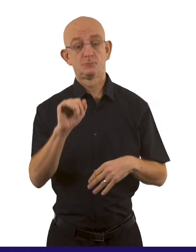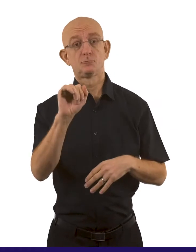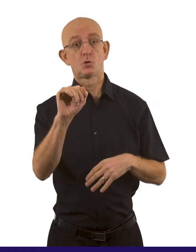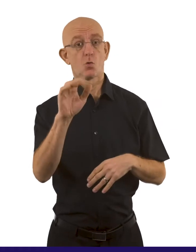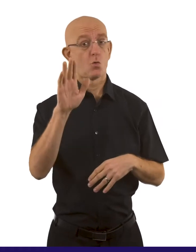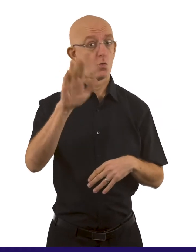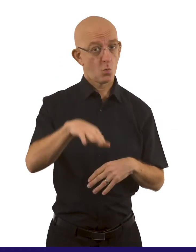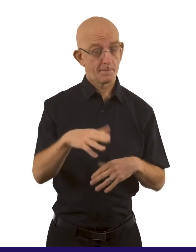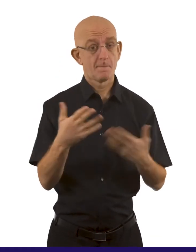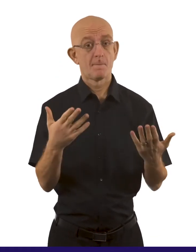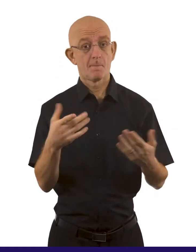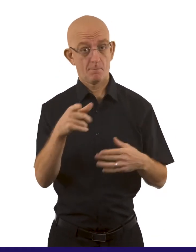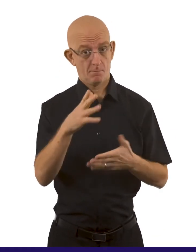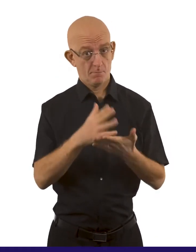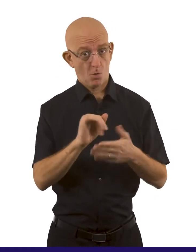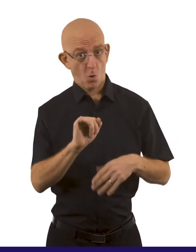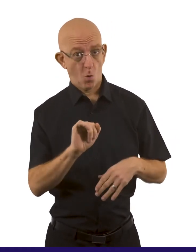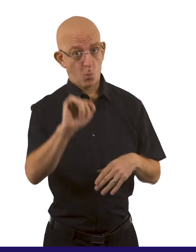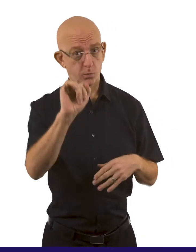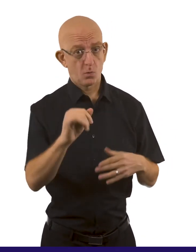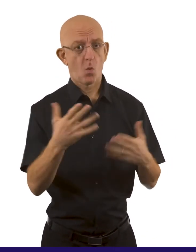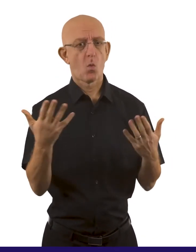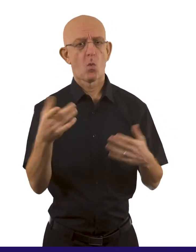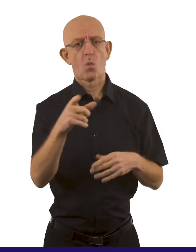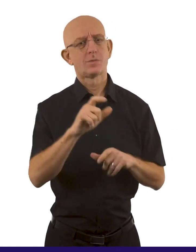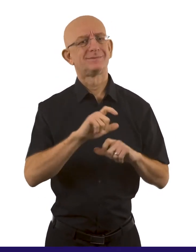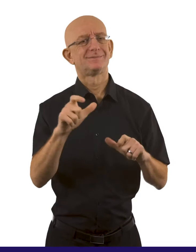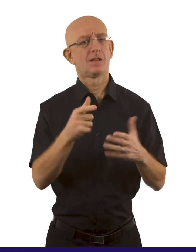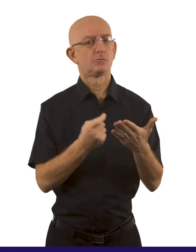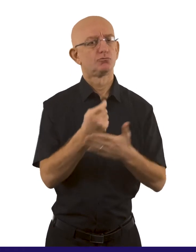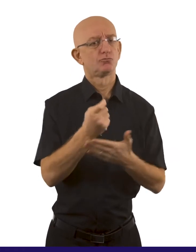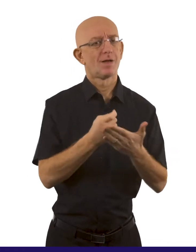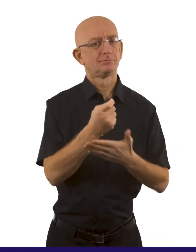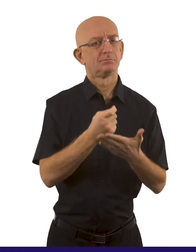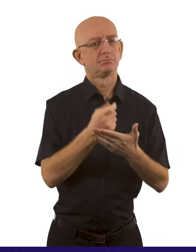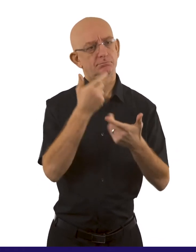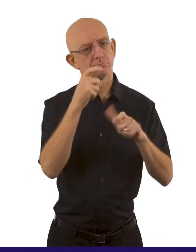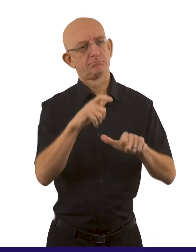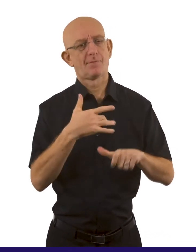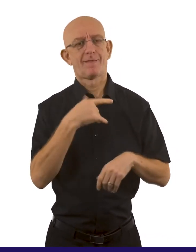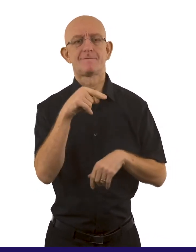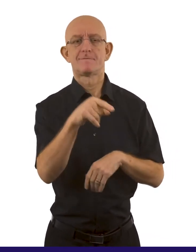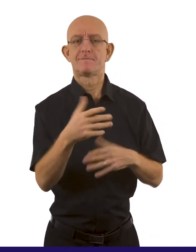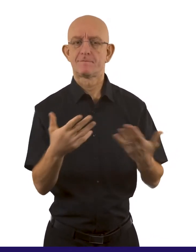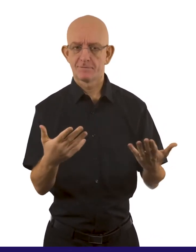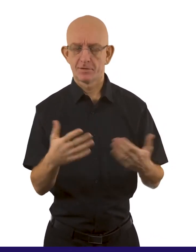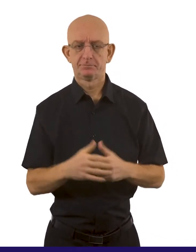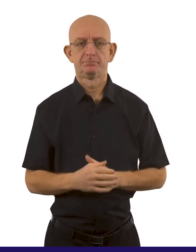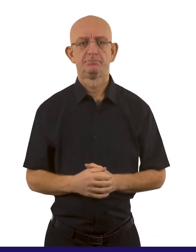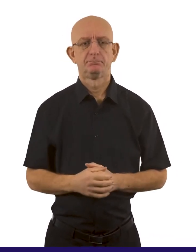Question 2. Do you, open brackets, or your household, close brackets, own or rent your present